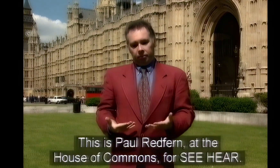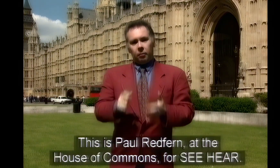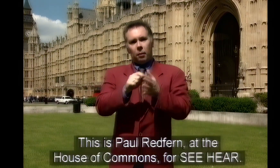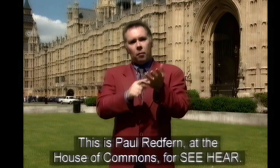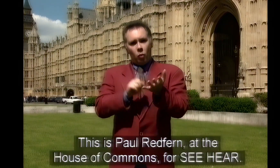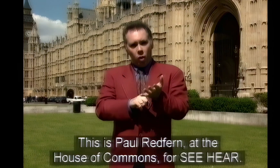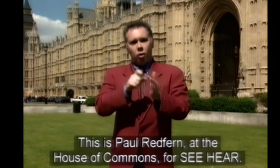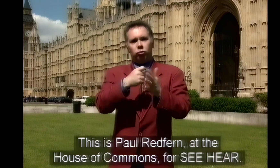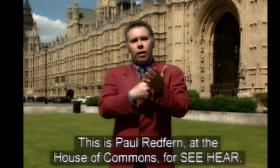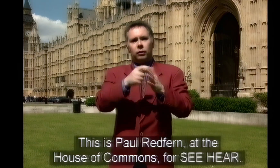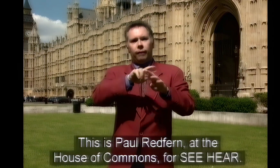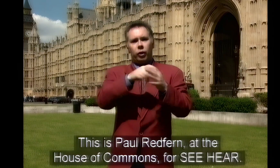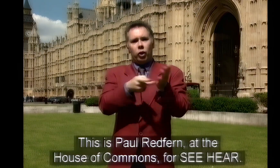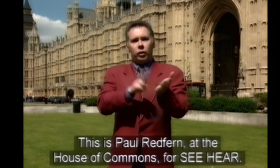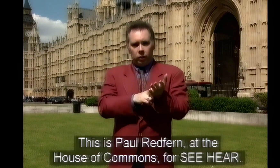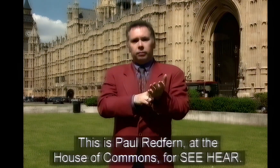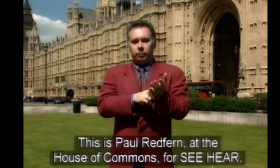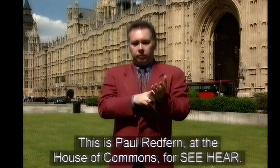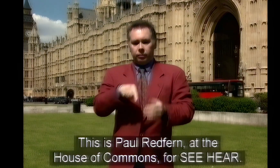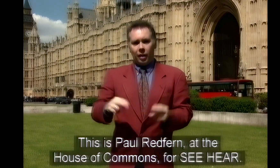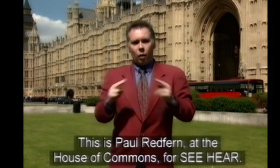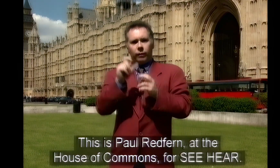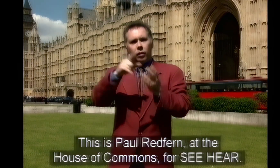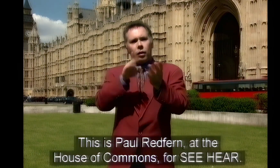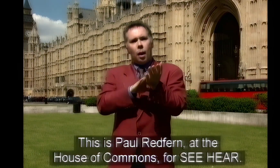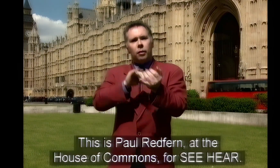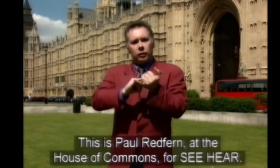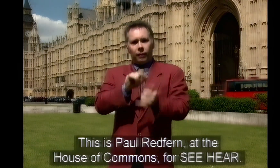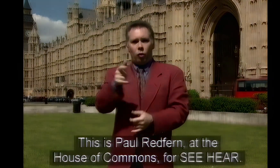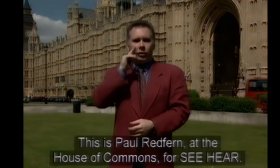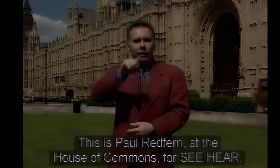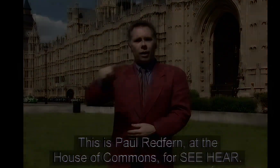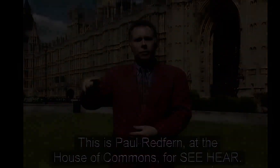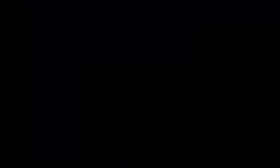This is Paul Redfern here at the House of Commons for